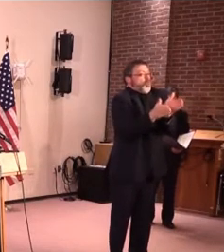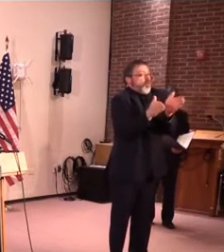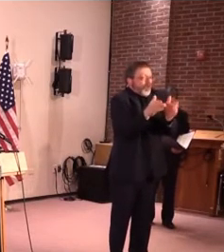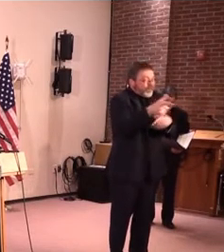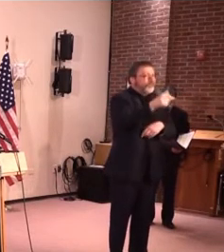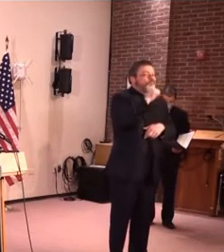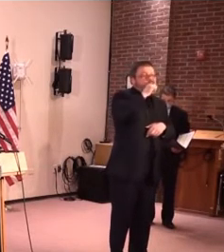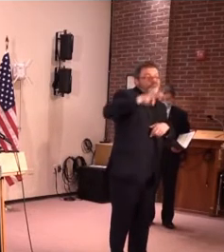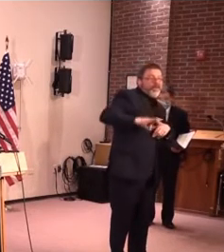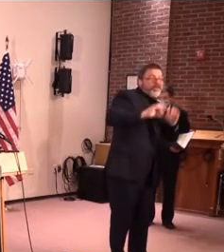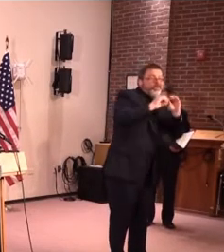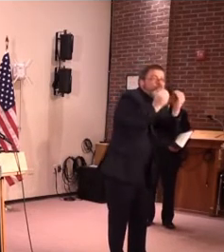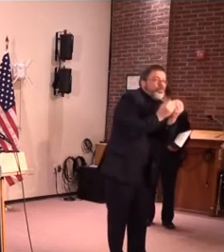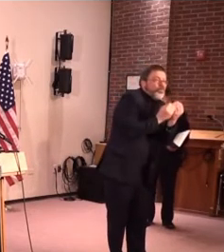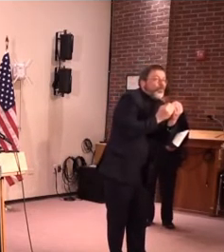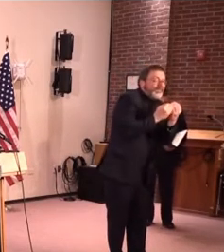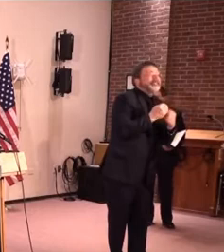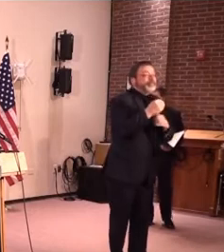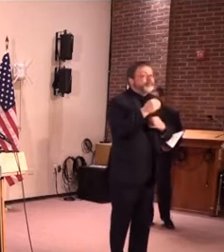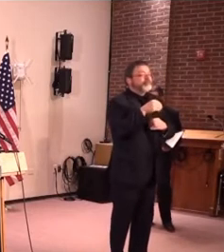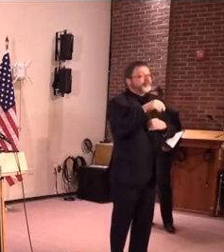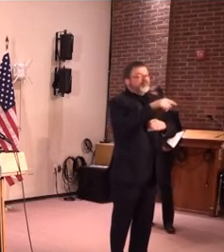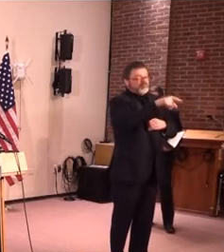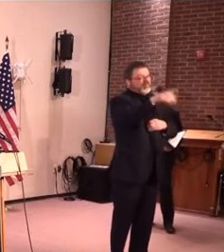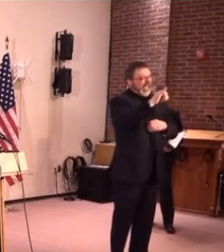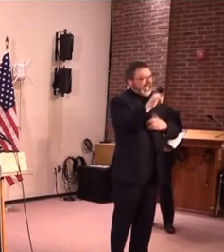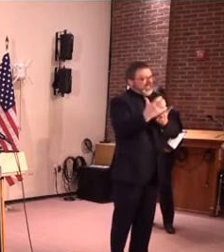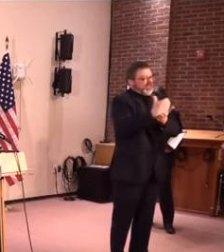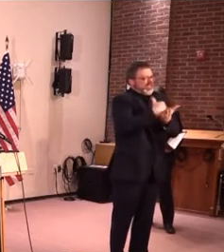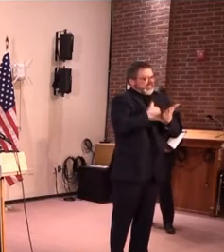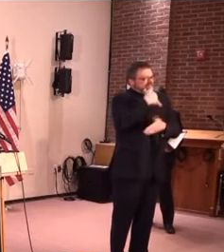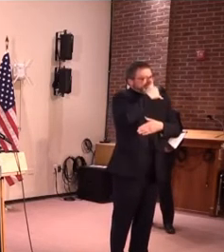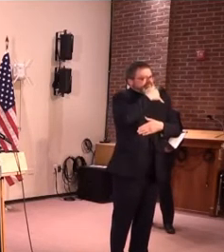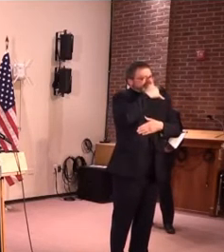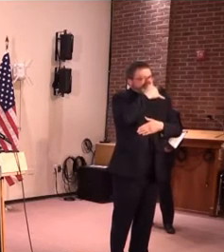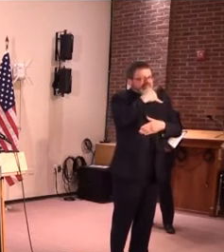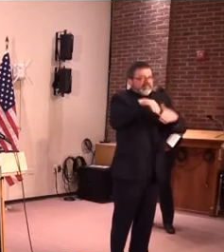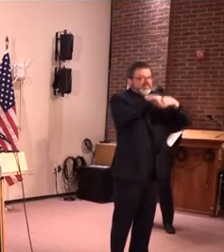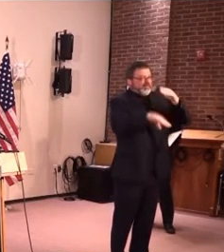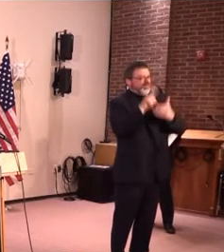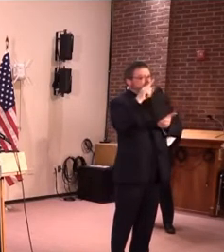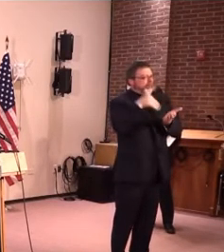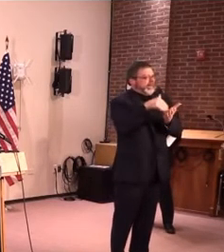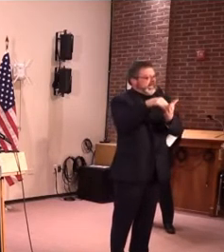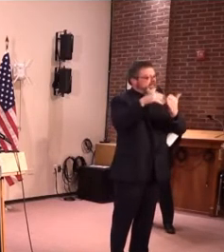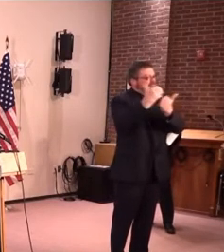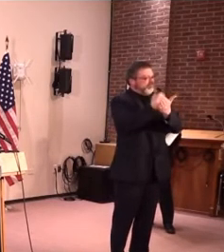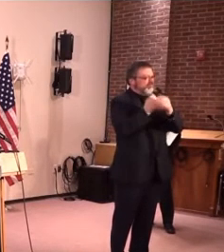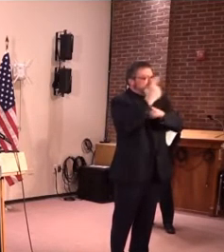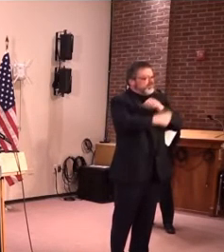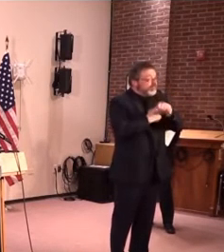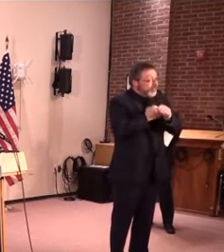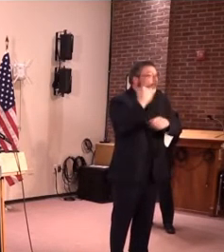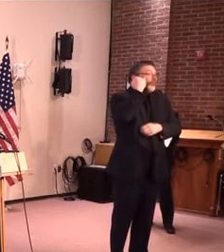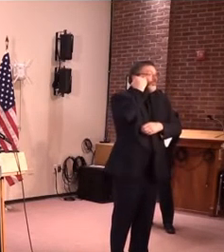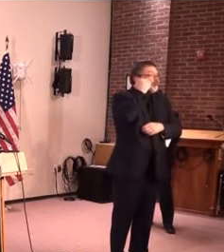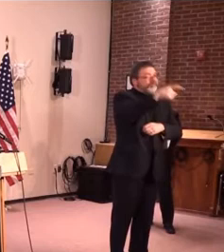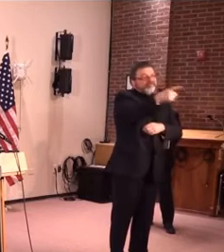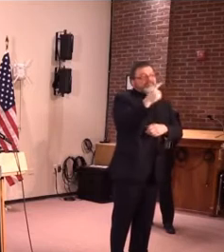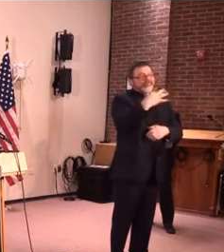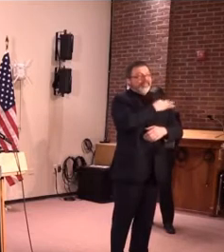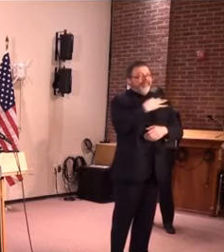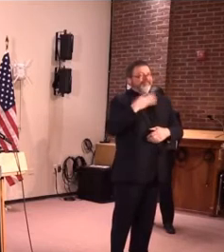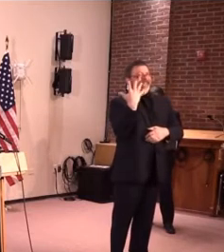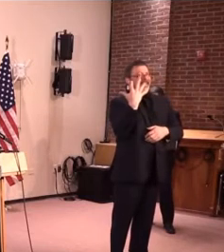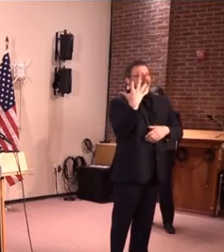$1 million in revenue and five or fewer employees. The state's nonprofit leaders will administer and